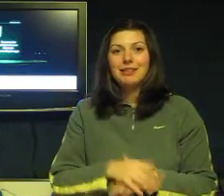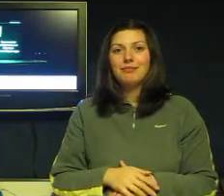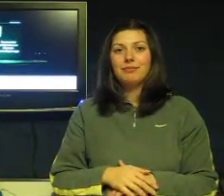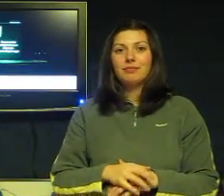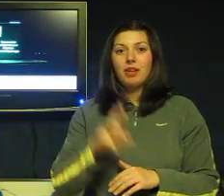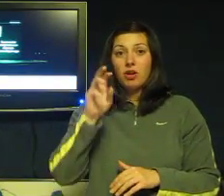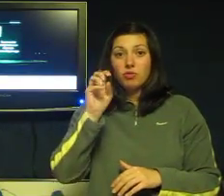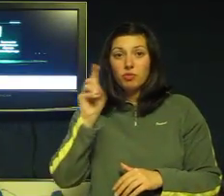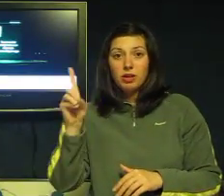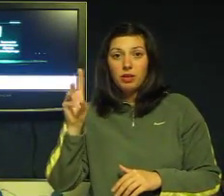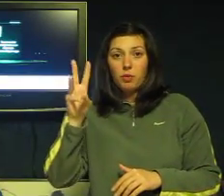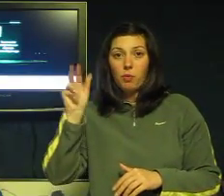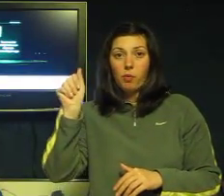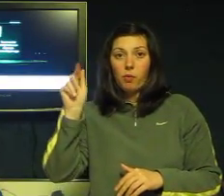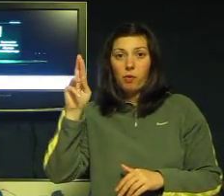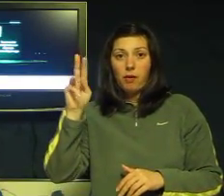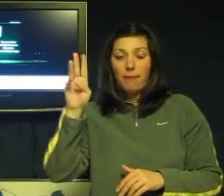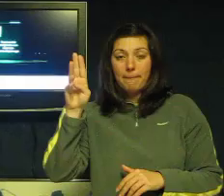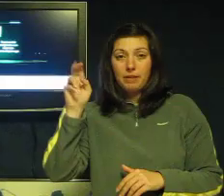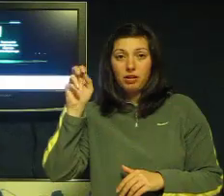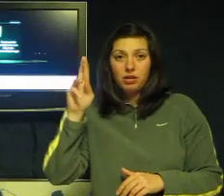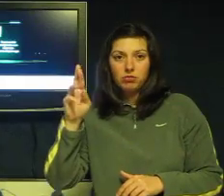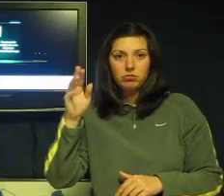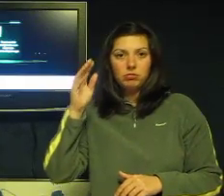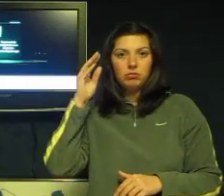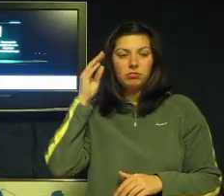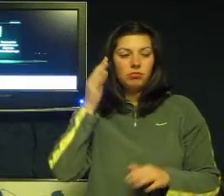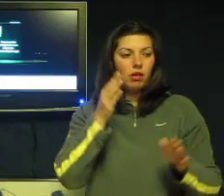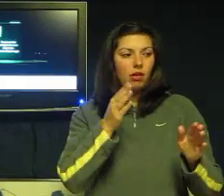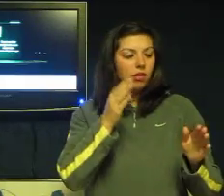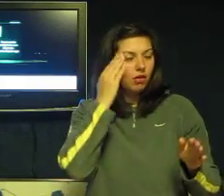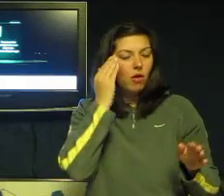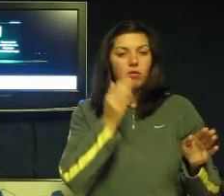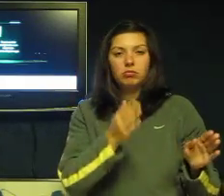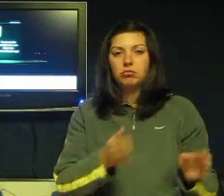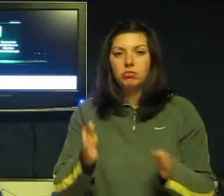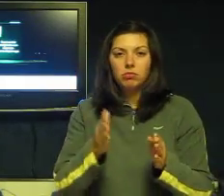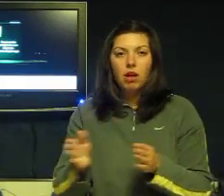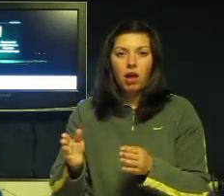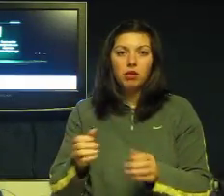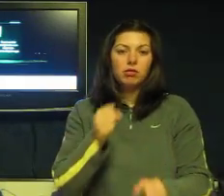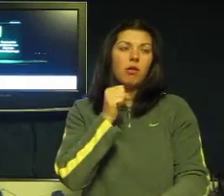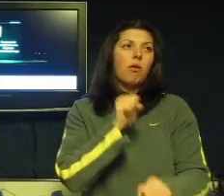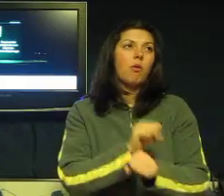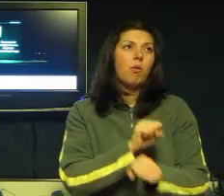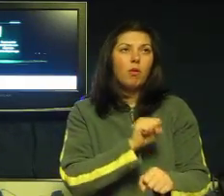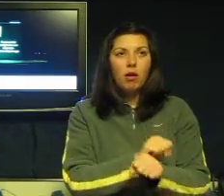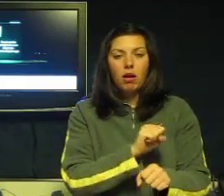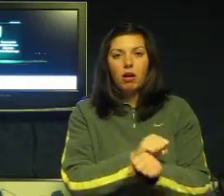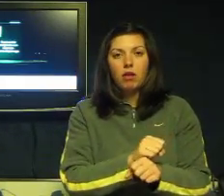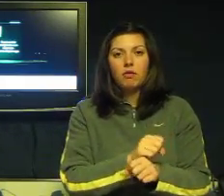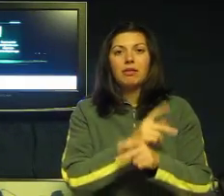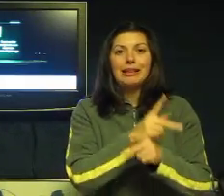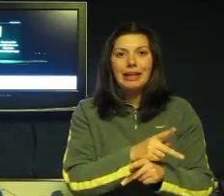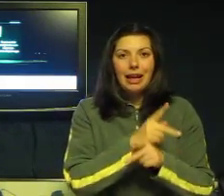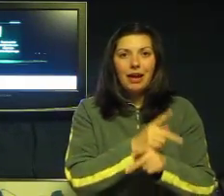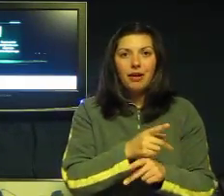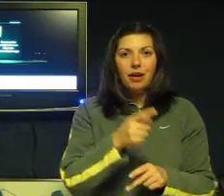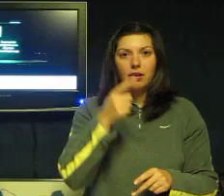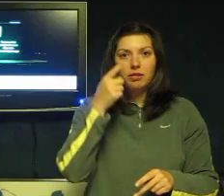the work that every one of these eggs is going to produce just a few weeks from now, she is actually incredibly well equipped